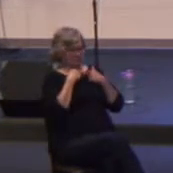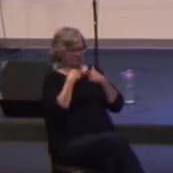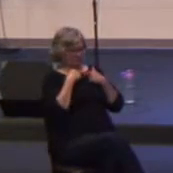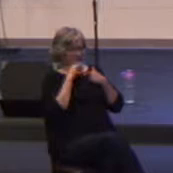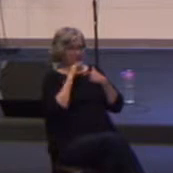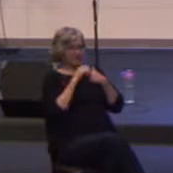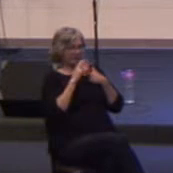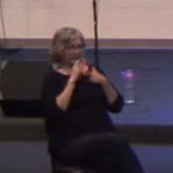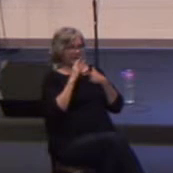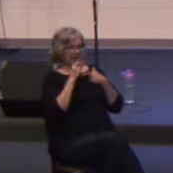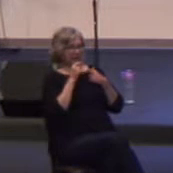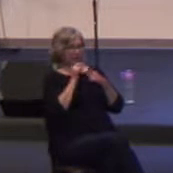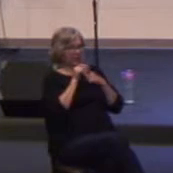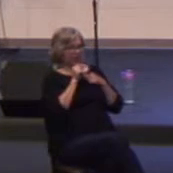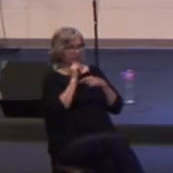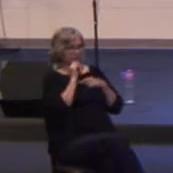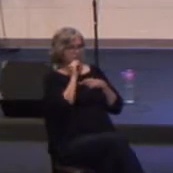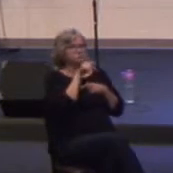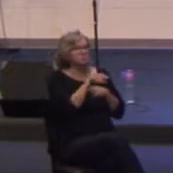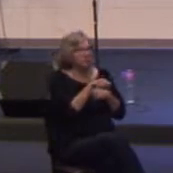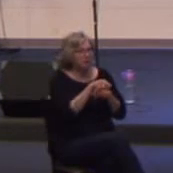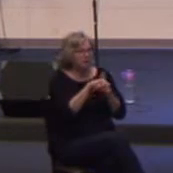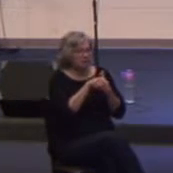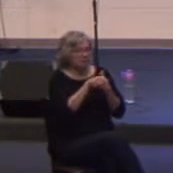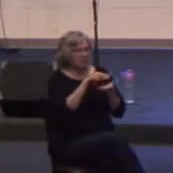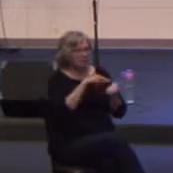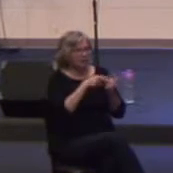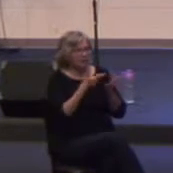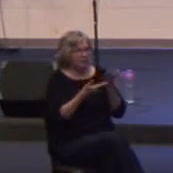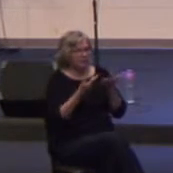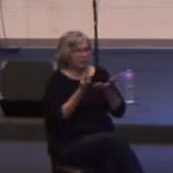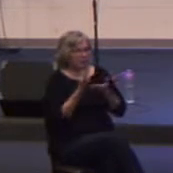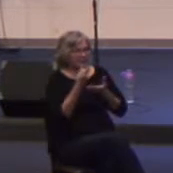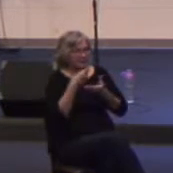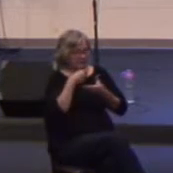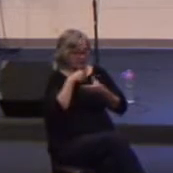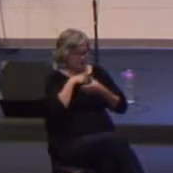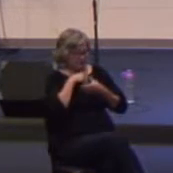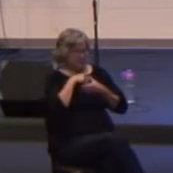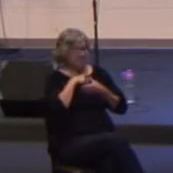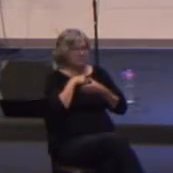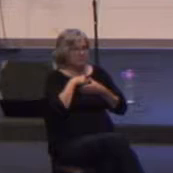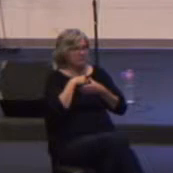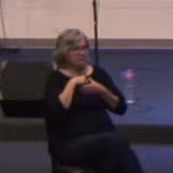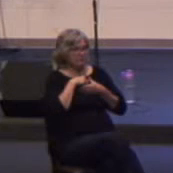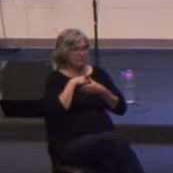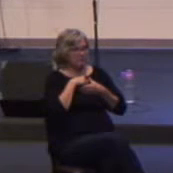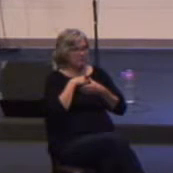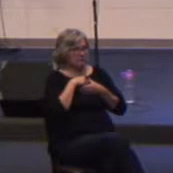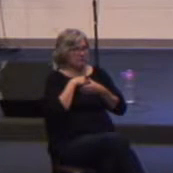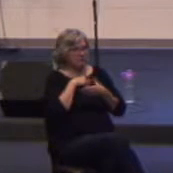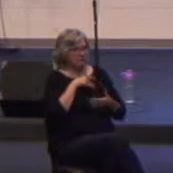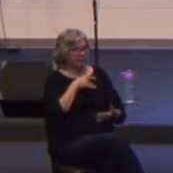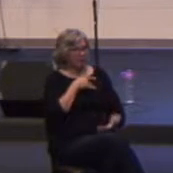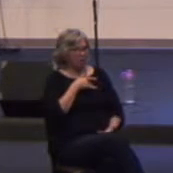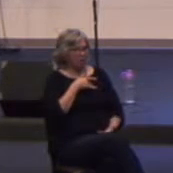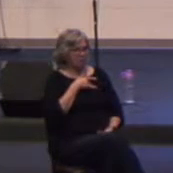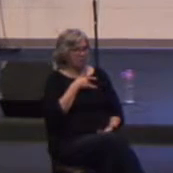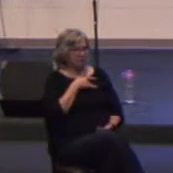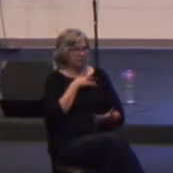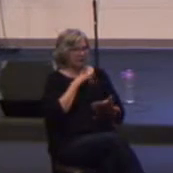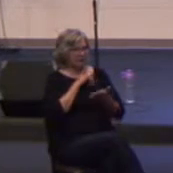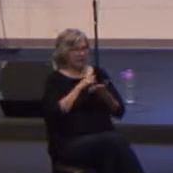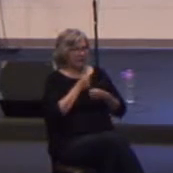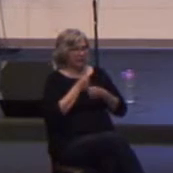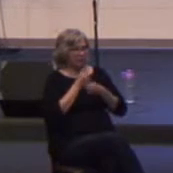words just came out of my mouth. And if those words just came out of my mouth, that means there was probably something in my heart that precipitated